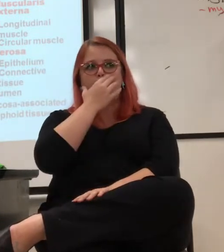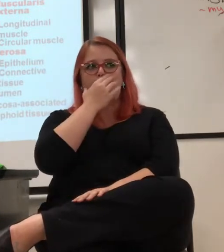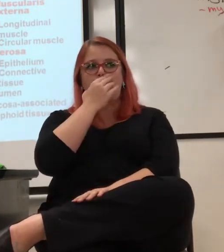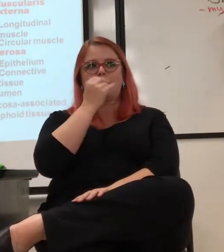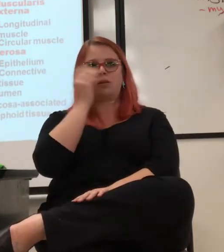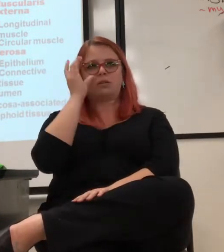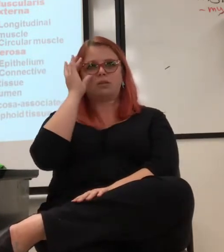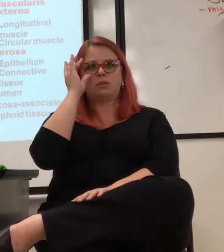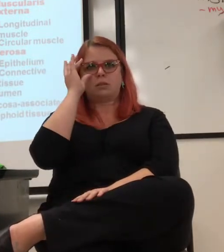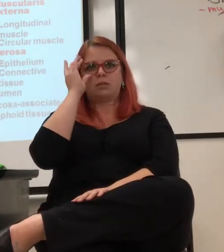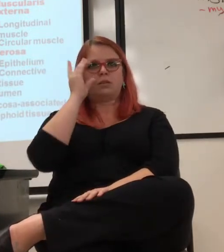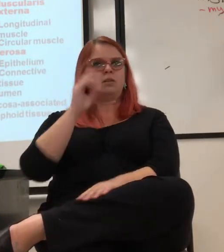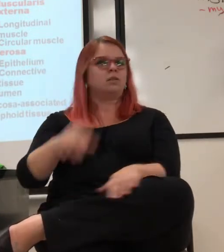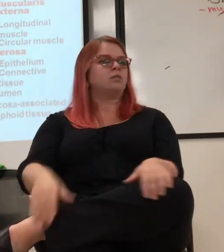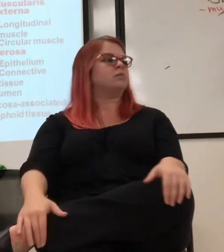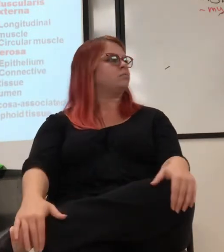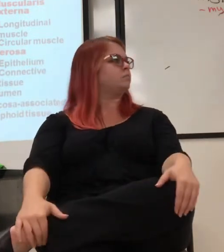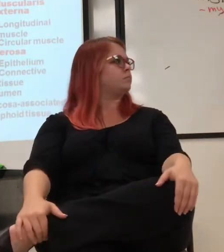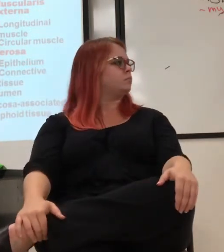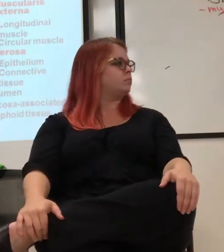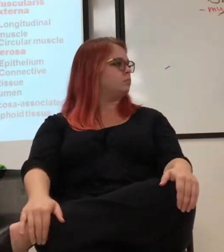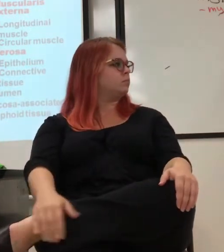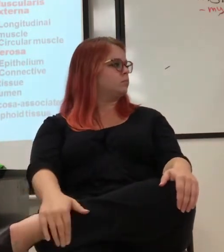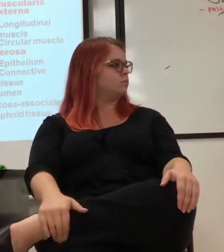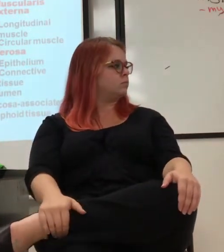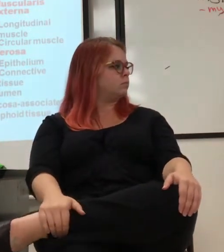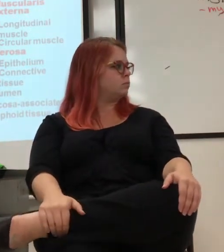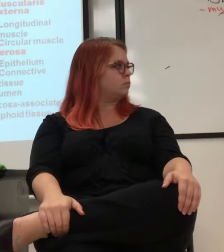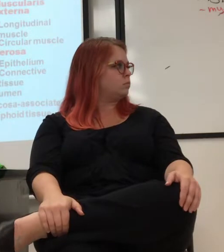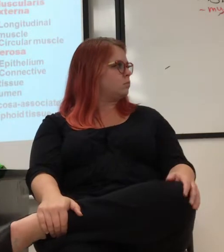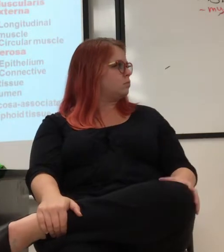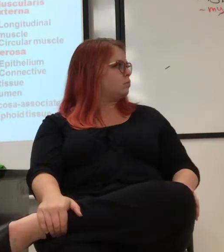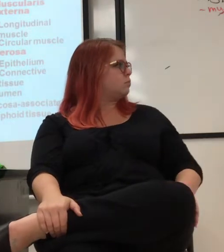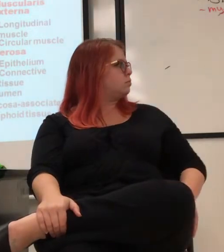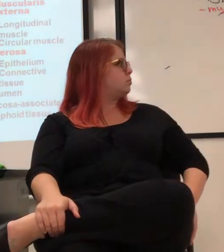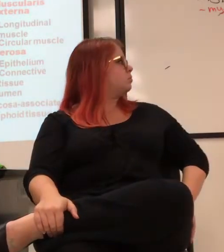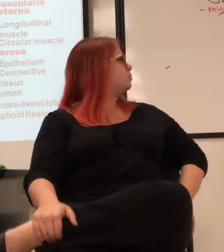The myenteric plexus with